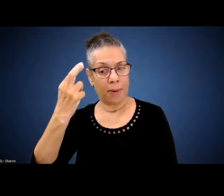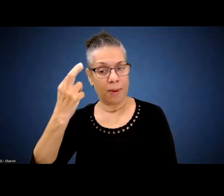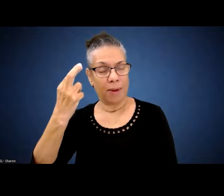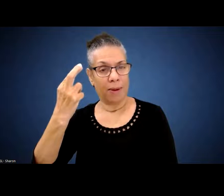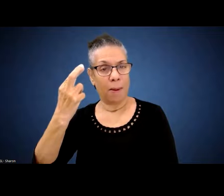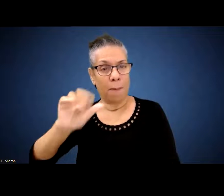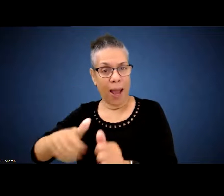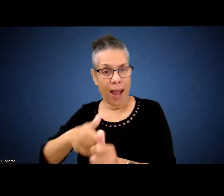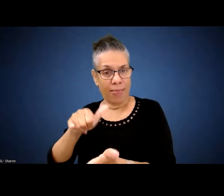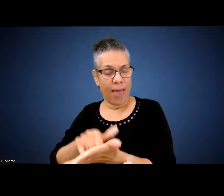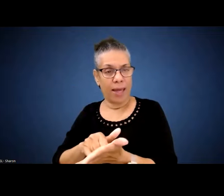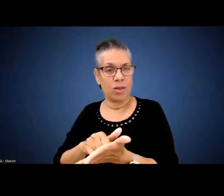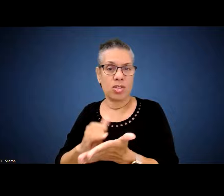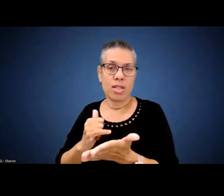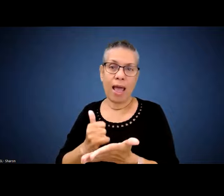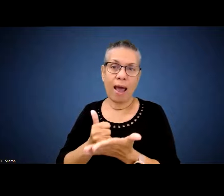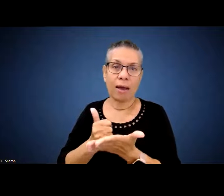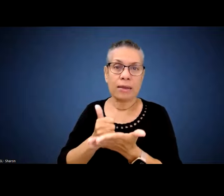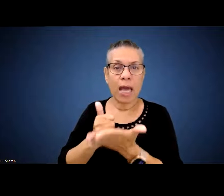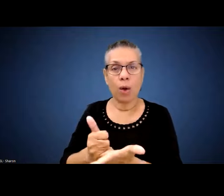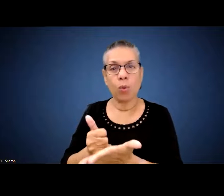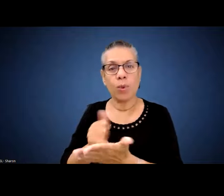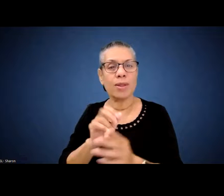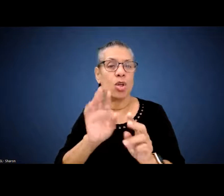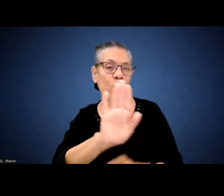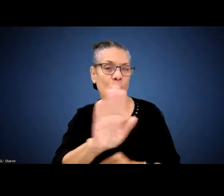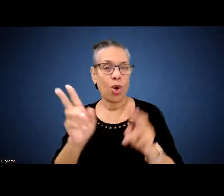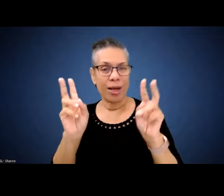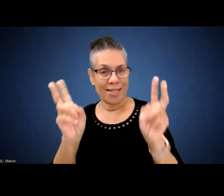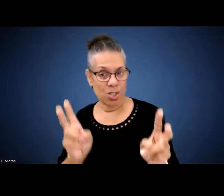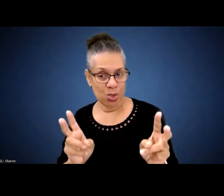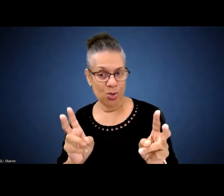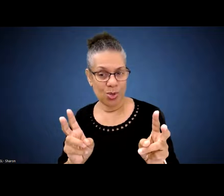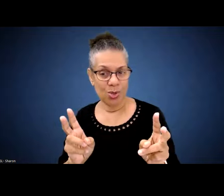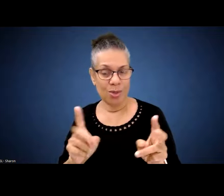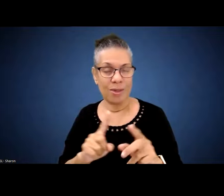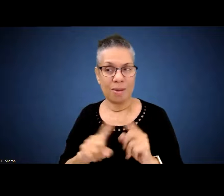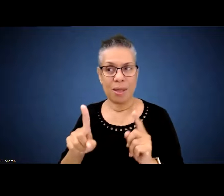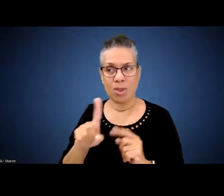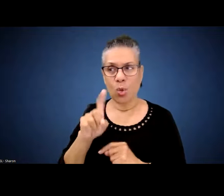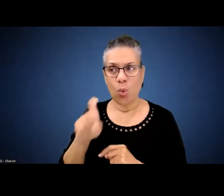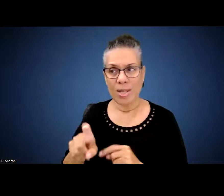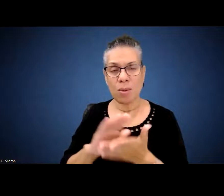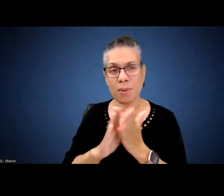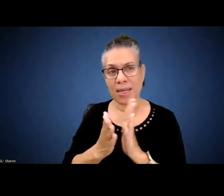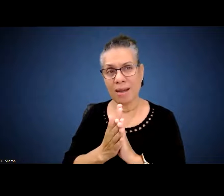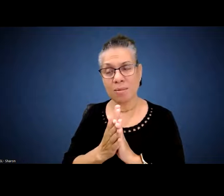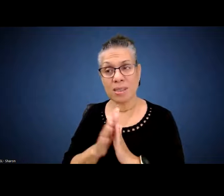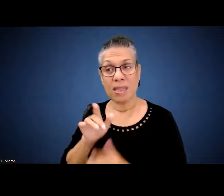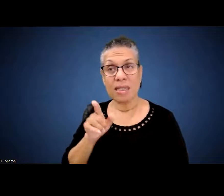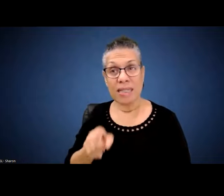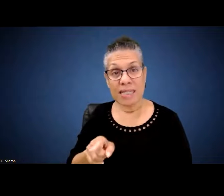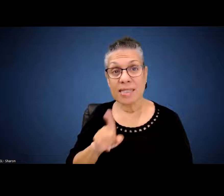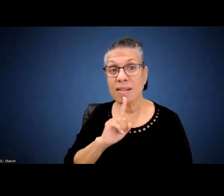provision was to address issues that you're speaking about now. The question then becomes, is it working or will it